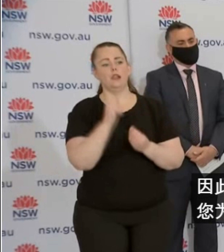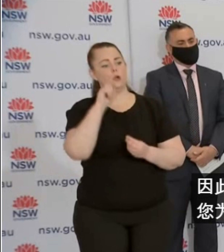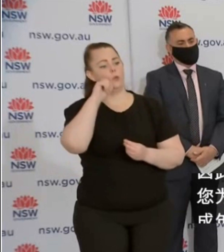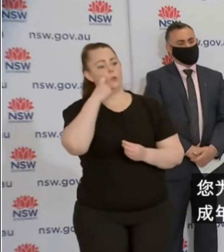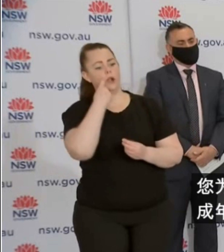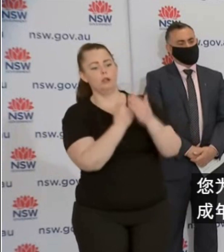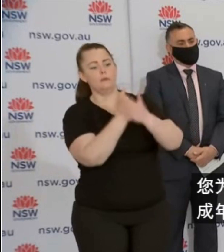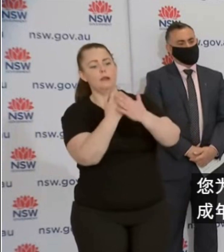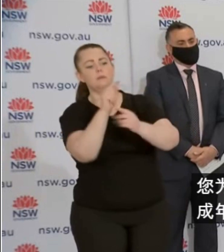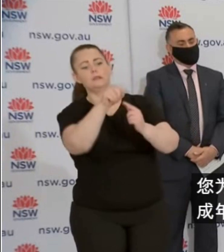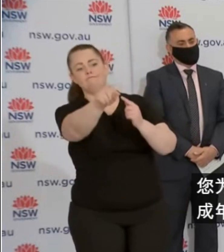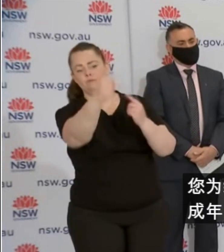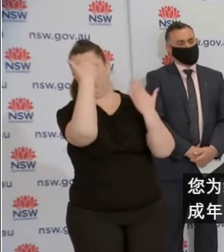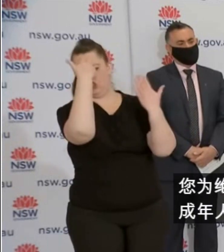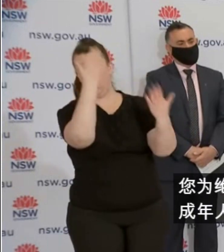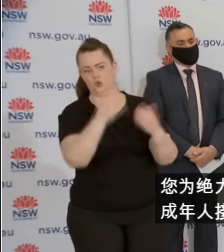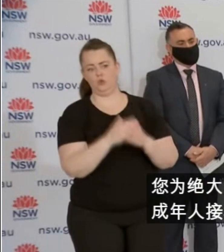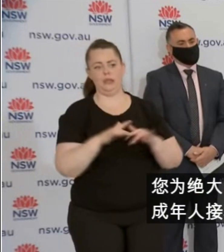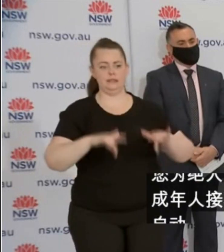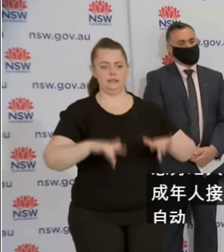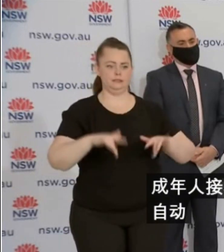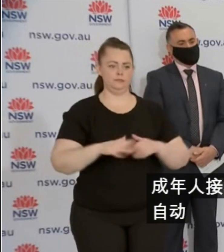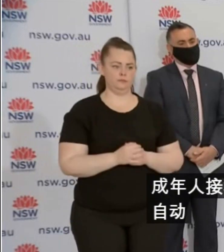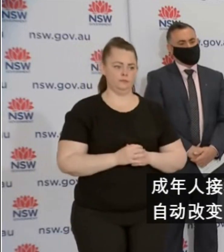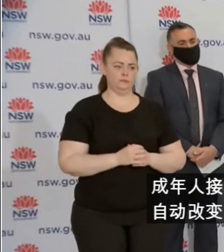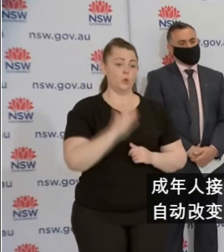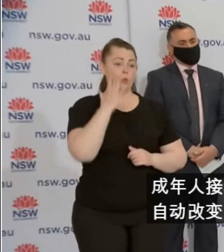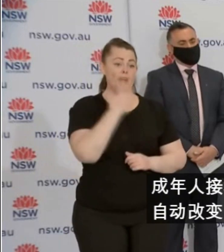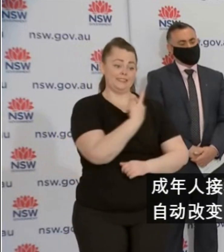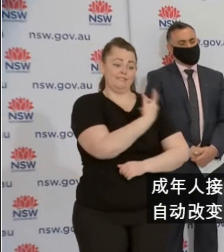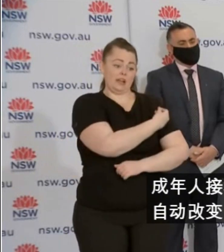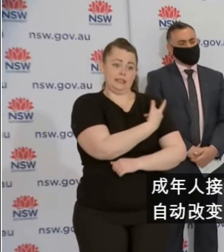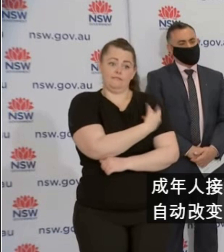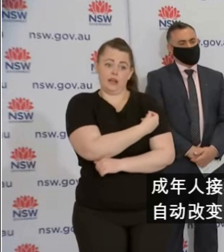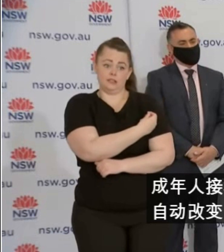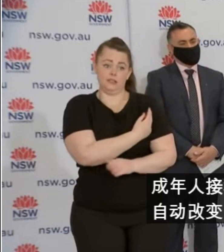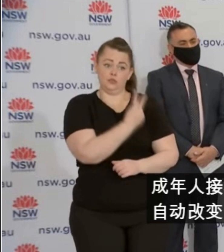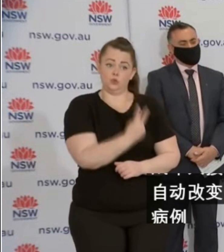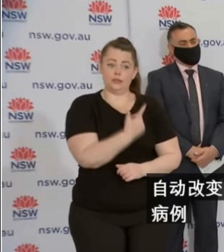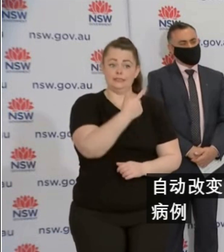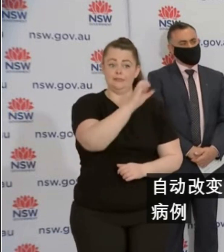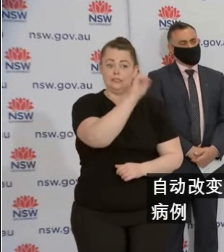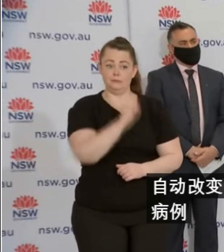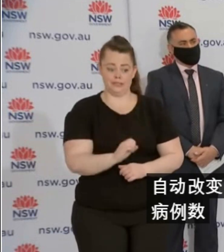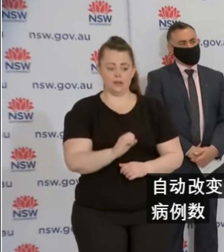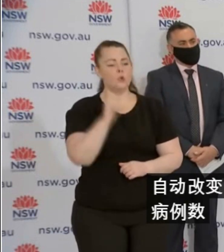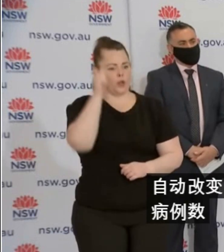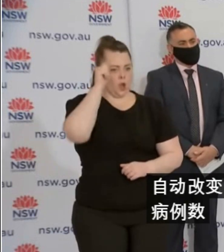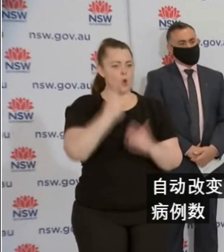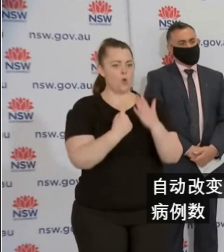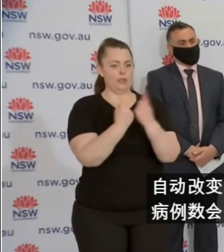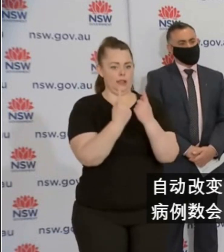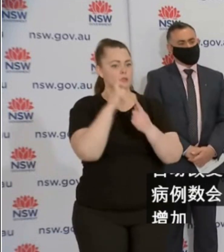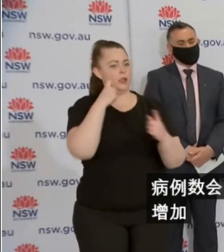of your adult population vaccinated, the way you do things automatically changes, because the case numbers will